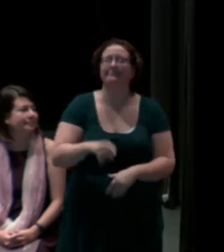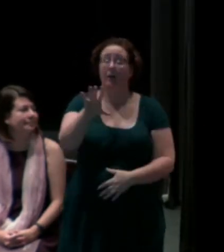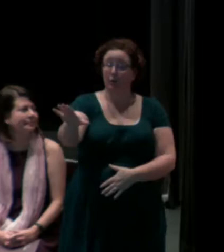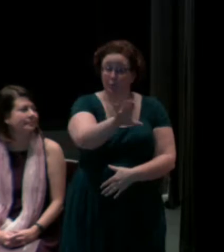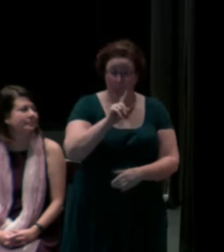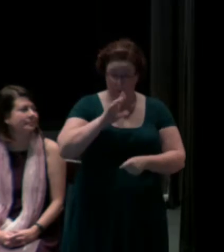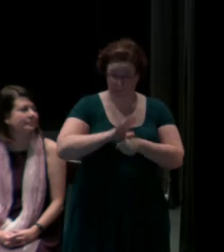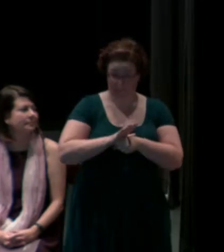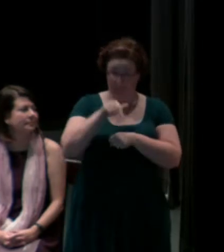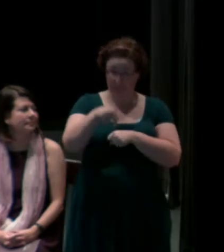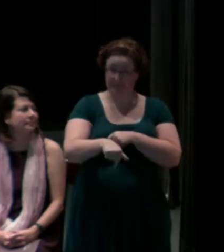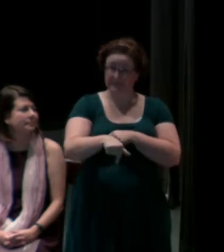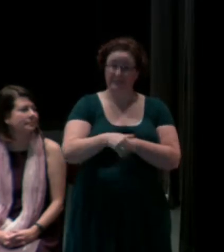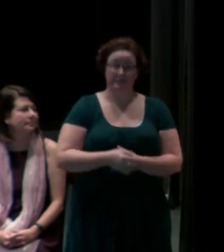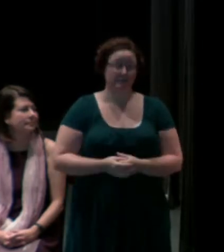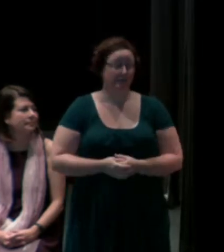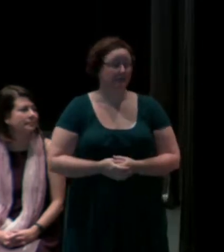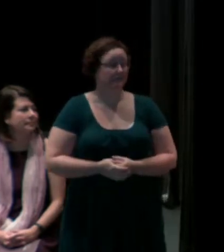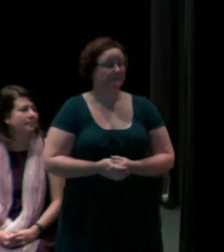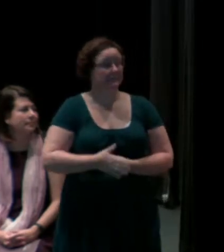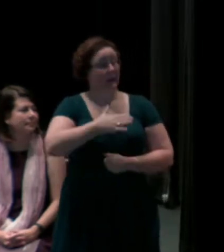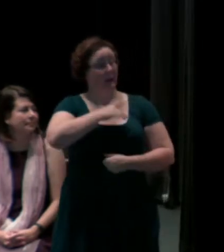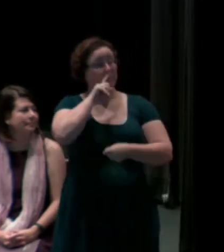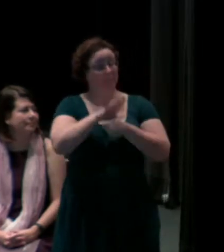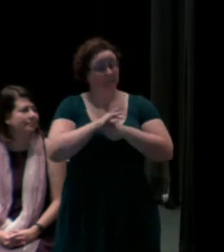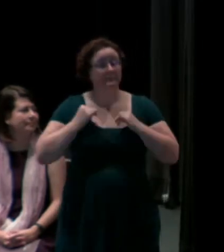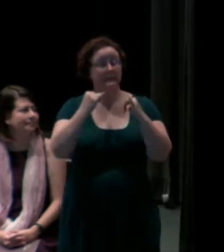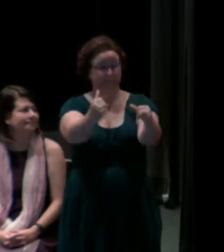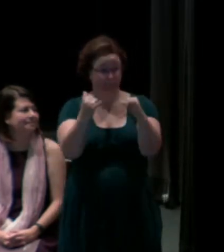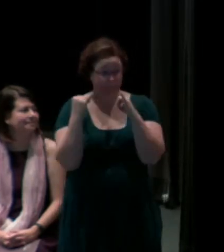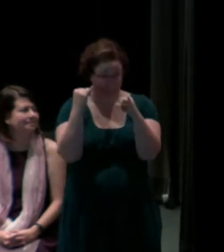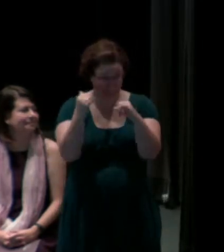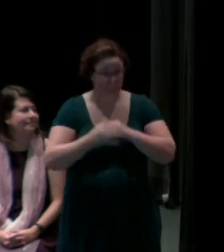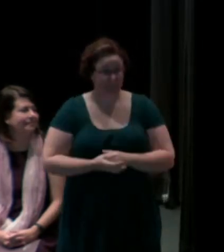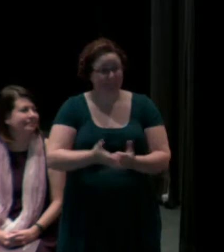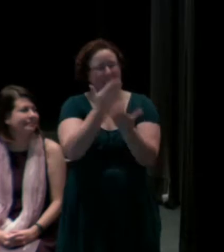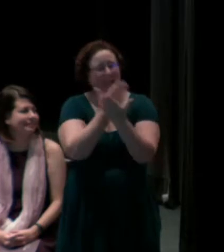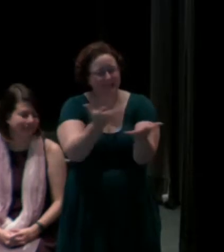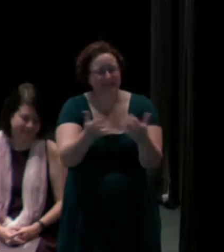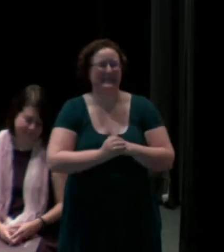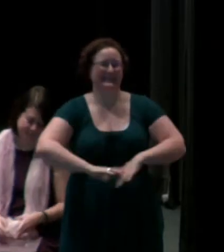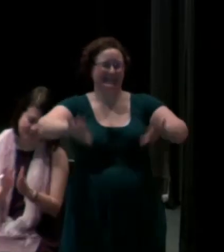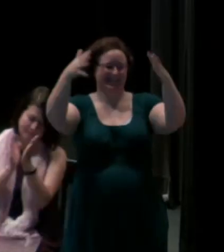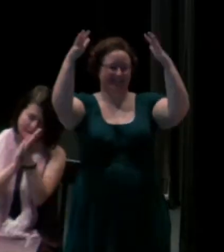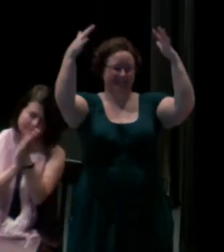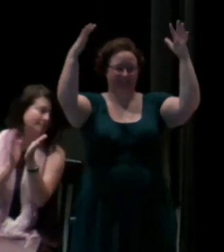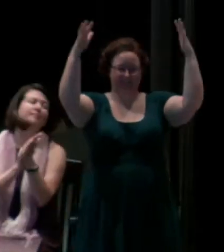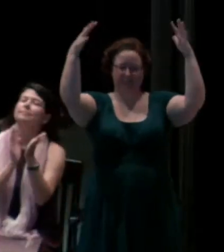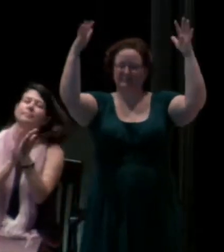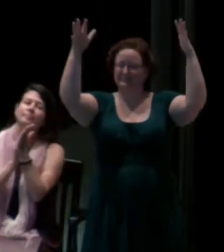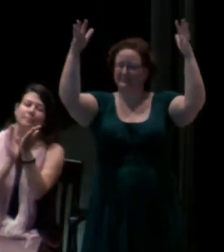commitment to this pledge, and I give my commitment to you as well. Thank you very much.